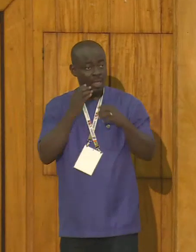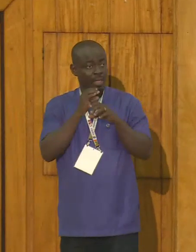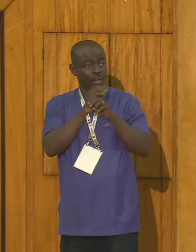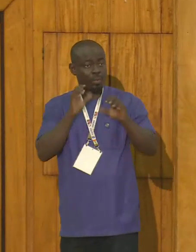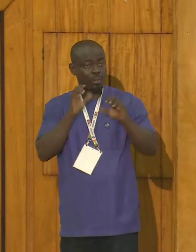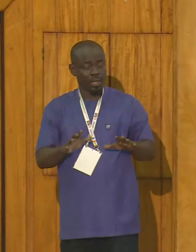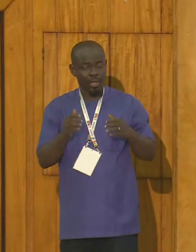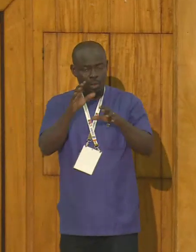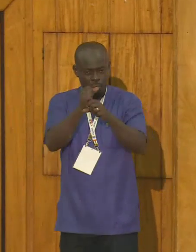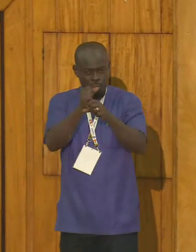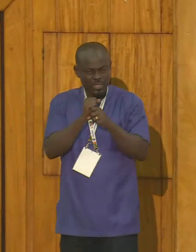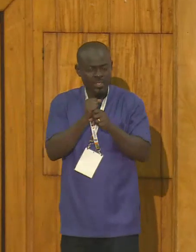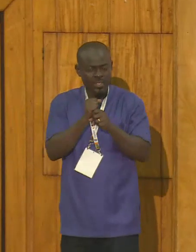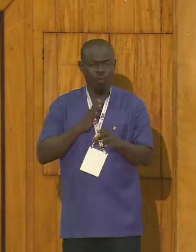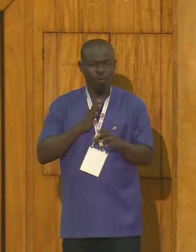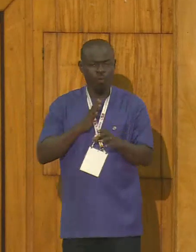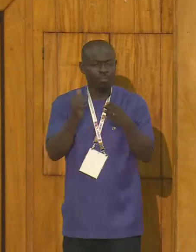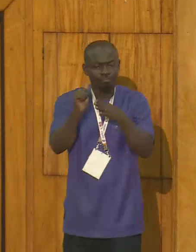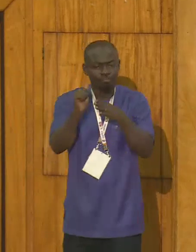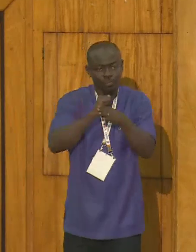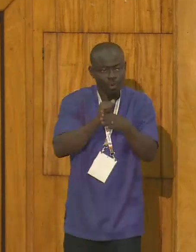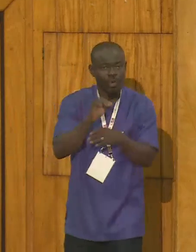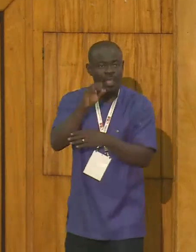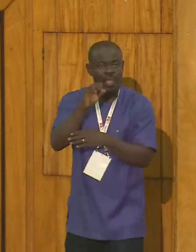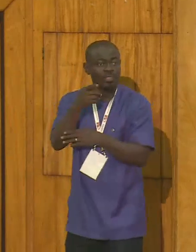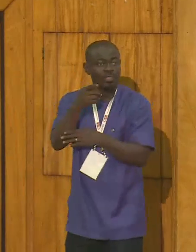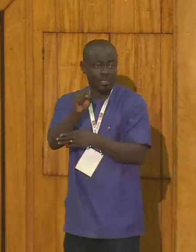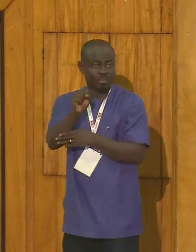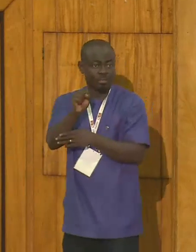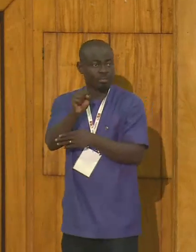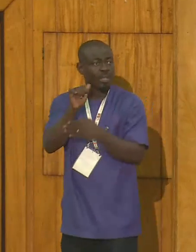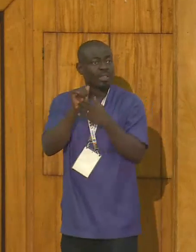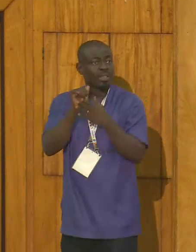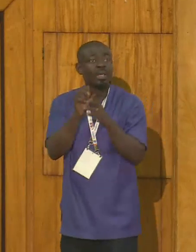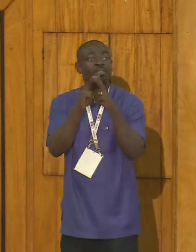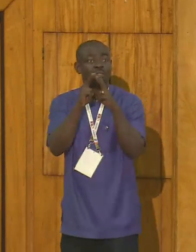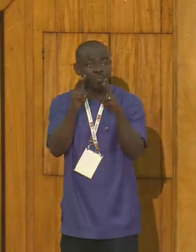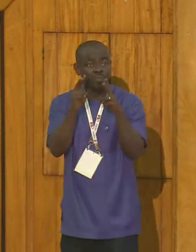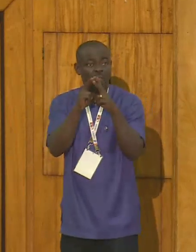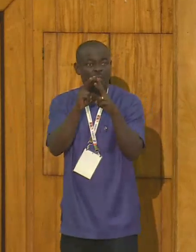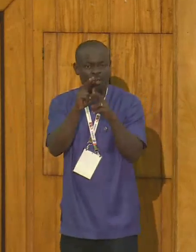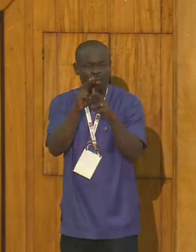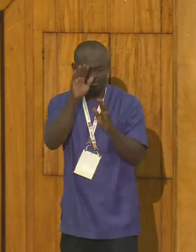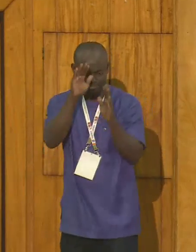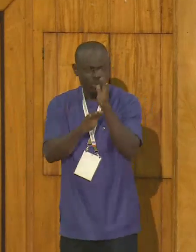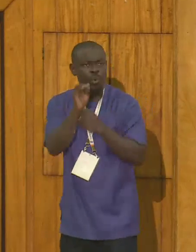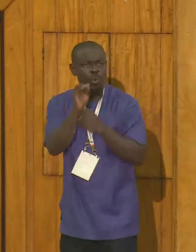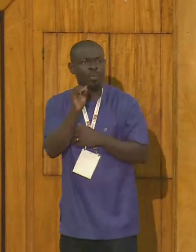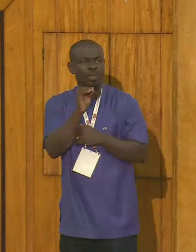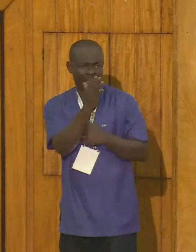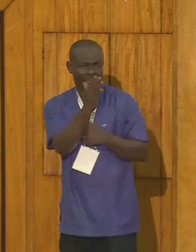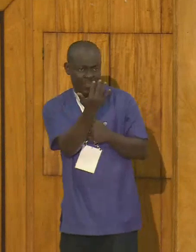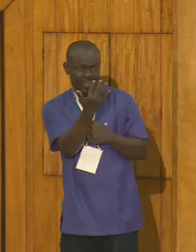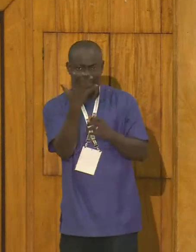received formal training on female genital schistosomiasis, which is a very, very low percentage. 15 out of